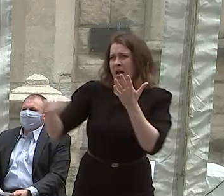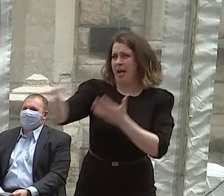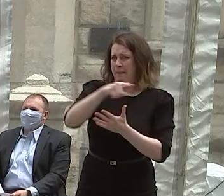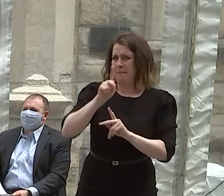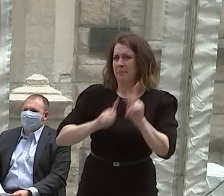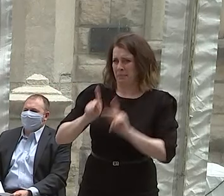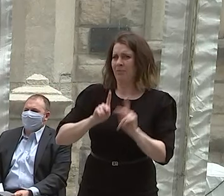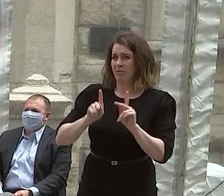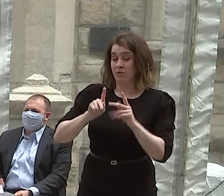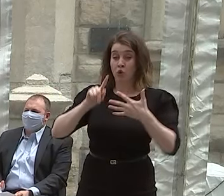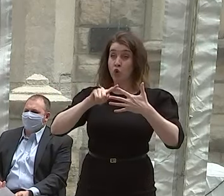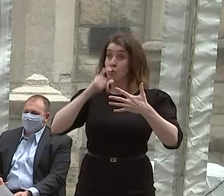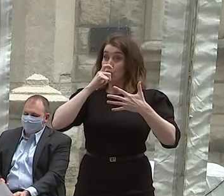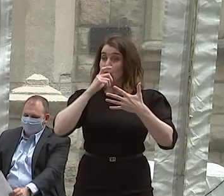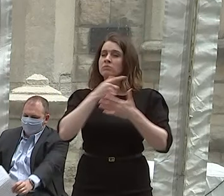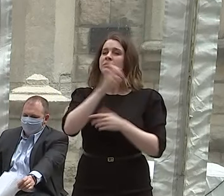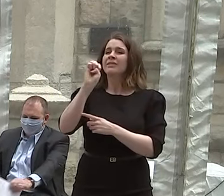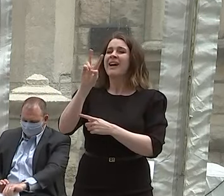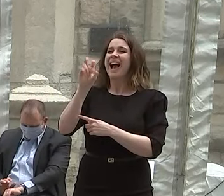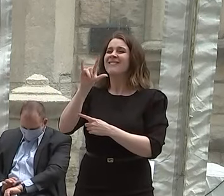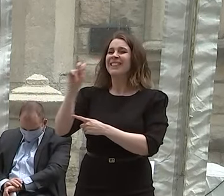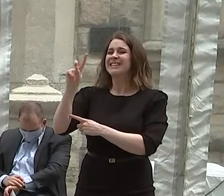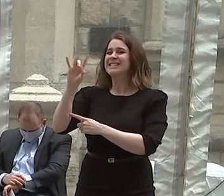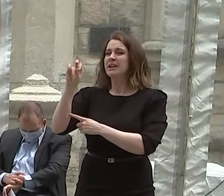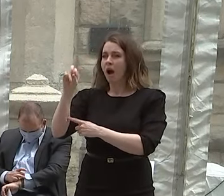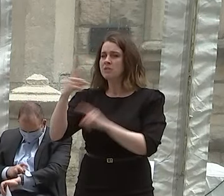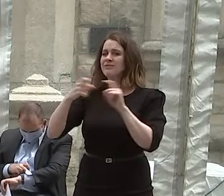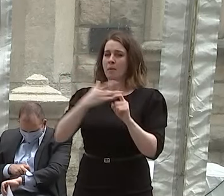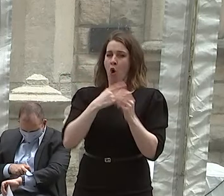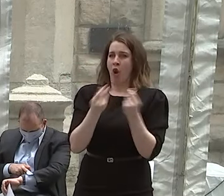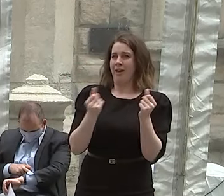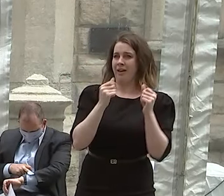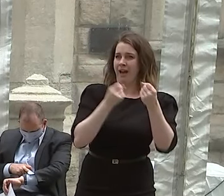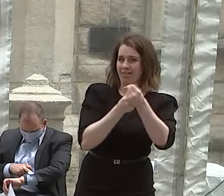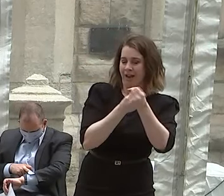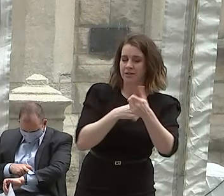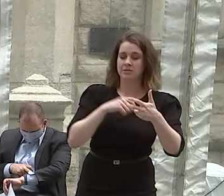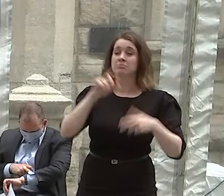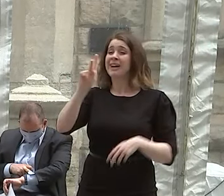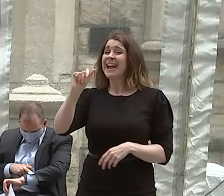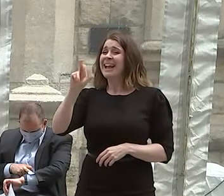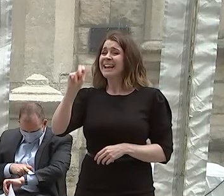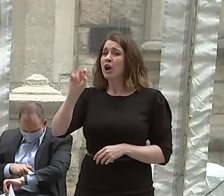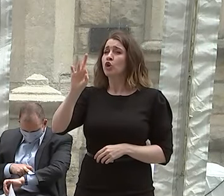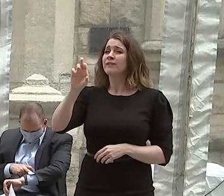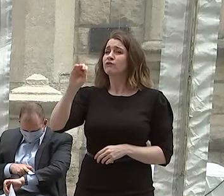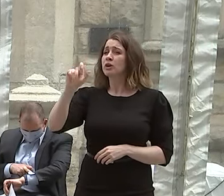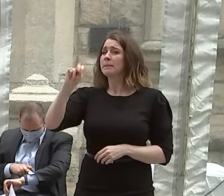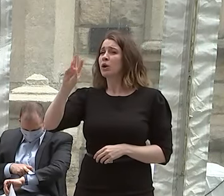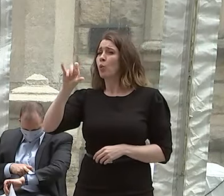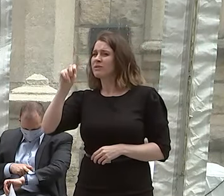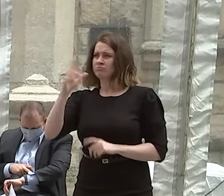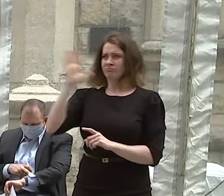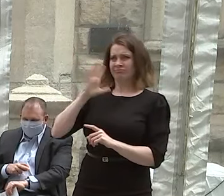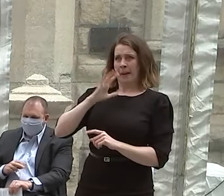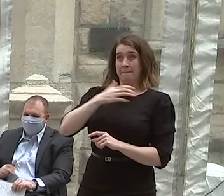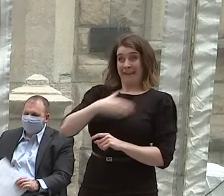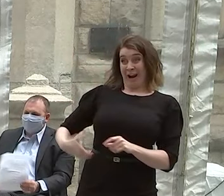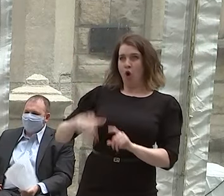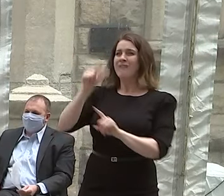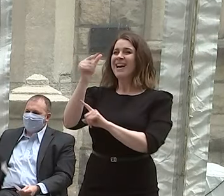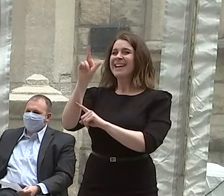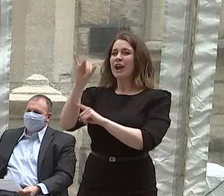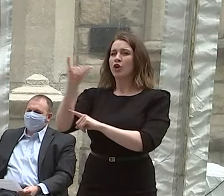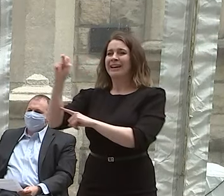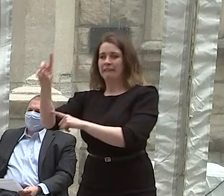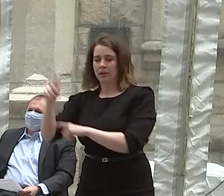This effort will be led by Evelyn Diaz from the Heartland Alliance, Karen Freeman Wilson, former Mayor of Gary, and